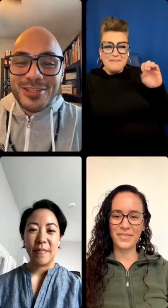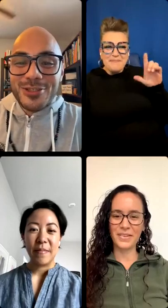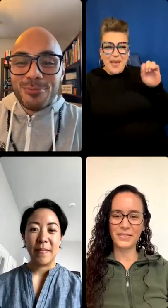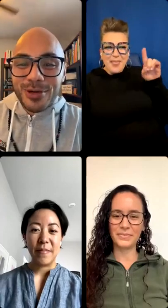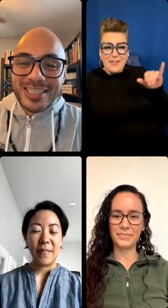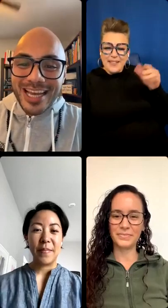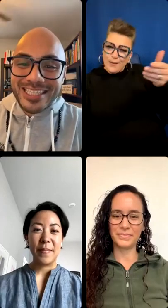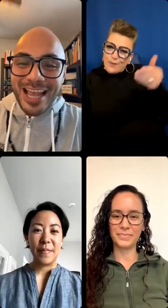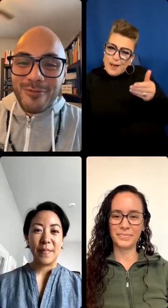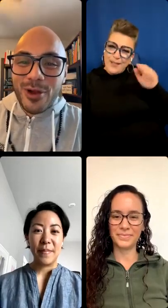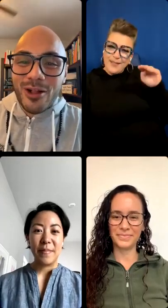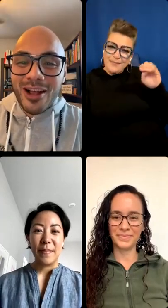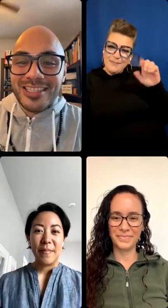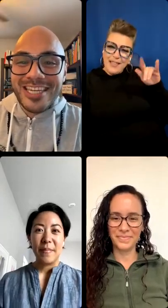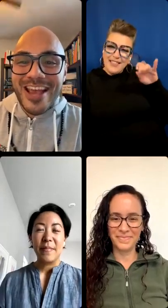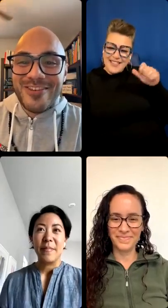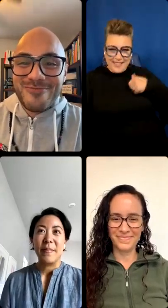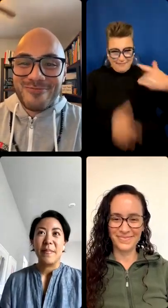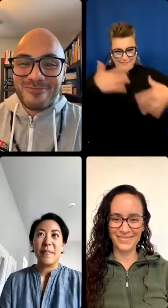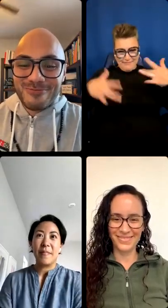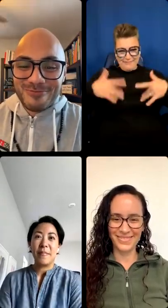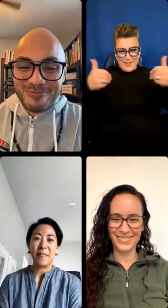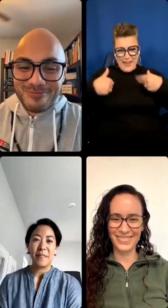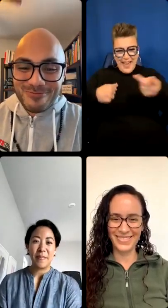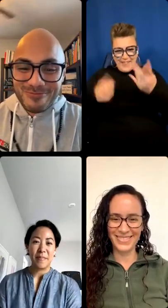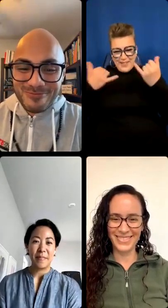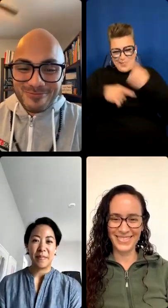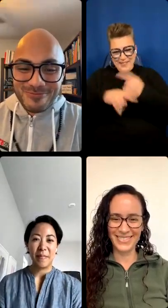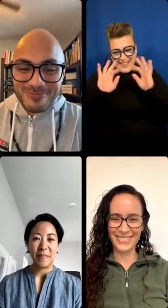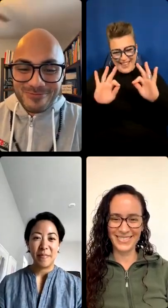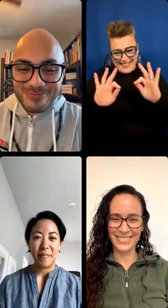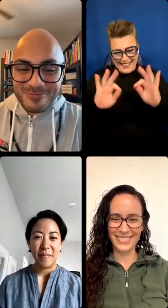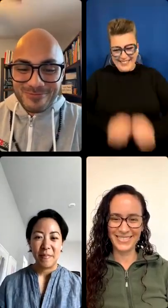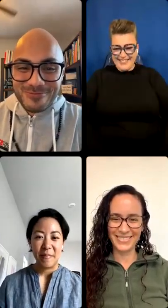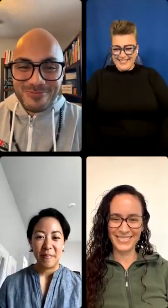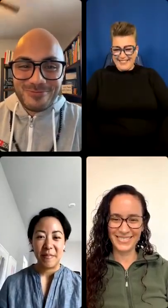Melissa. Super excited to have you all on today.